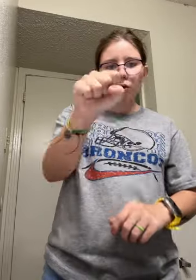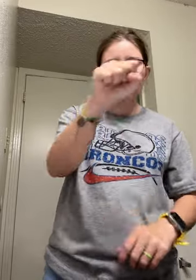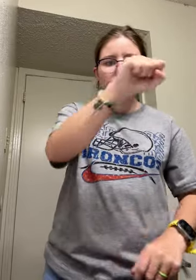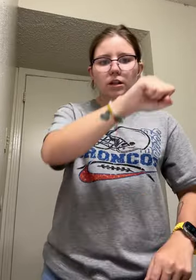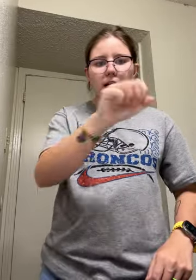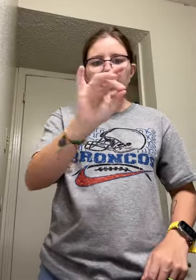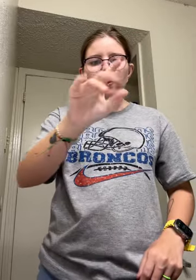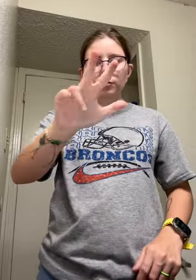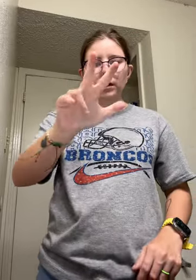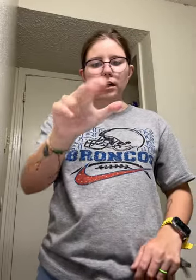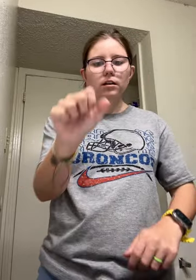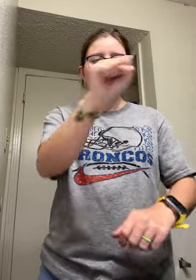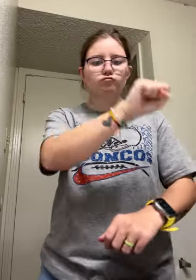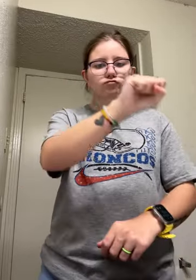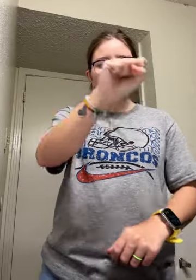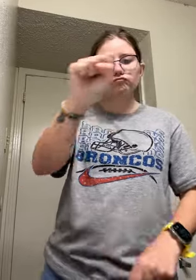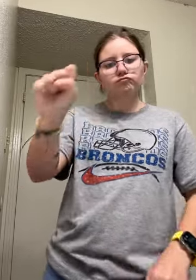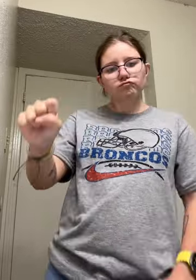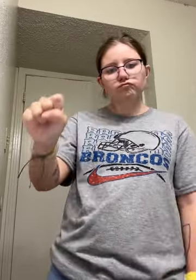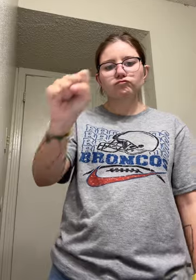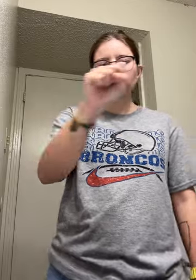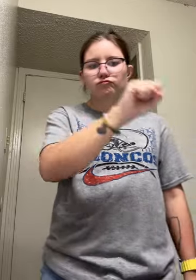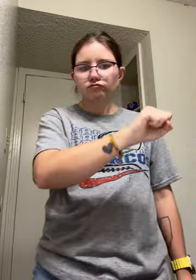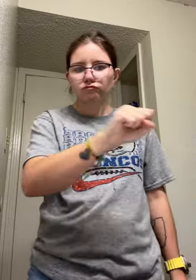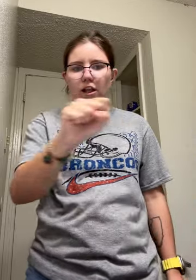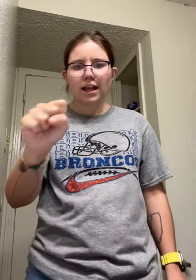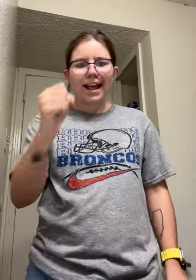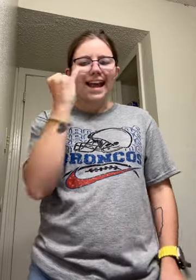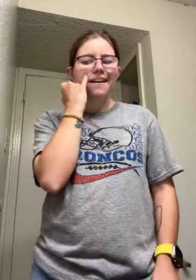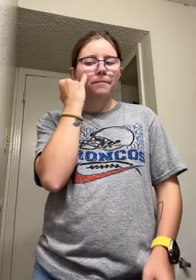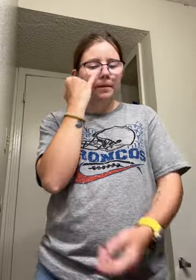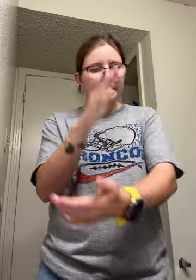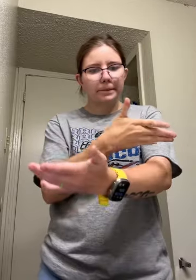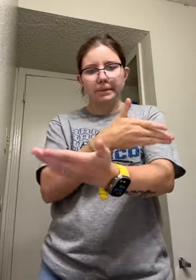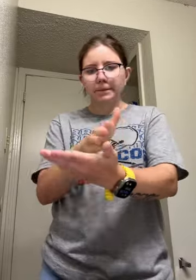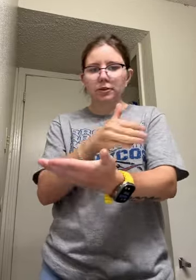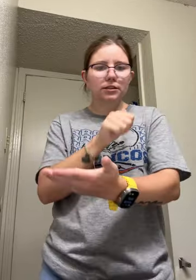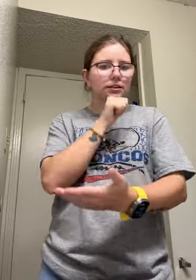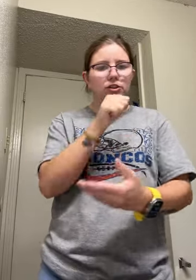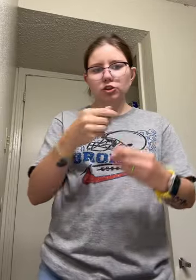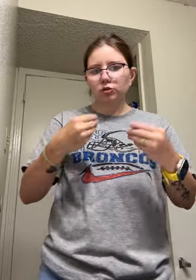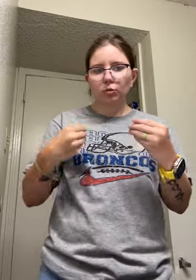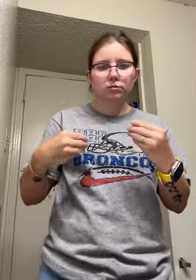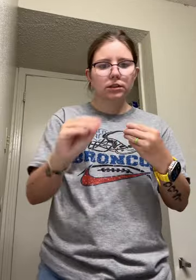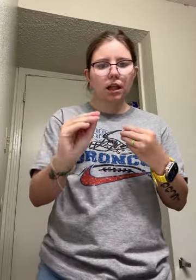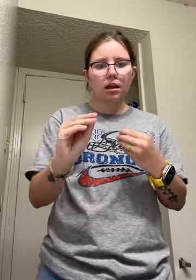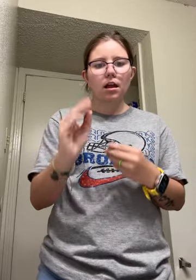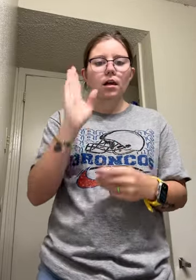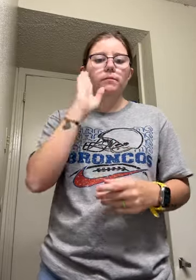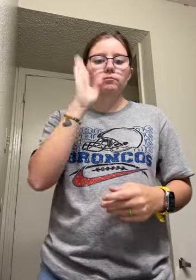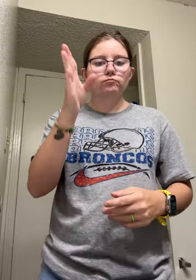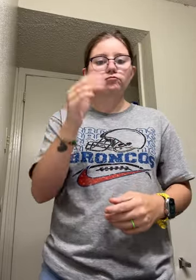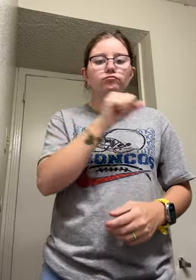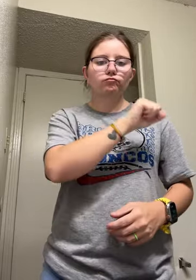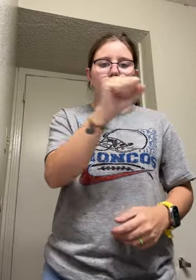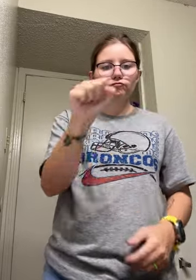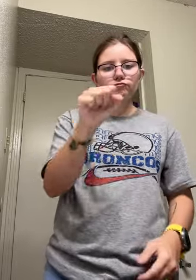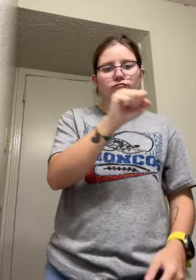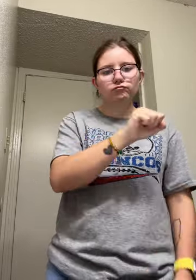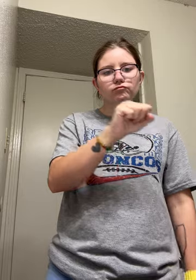the 83. Cadillac to build. If my tapes and my CDs just don't sell, I bet my cabbie will.